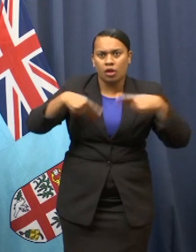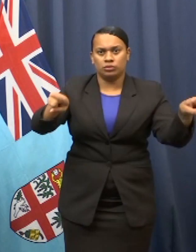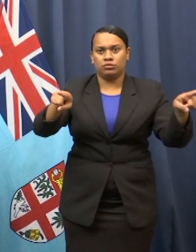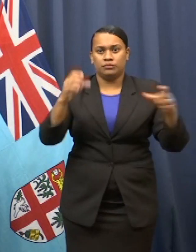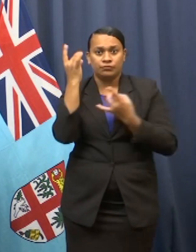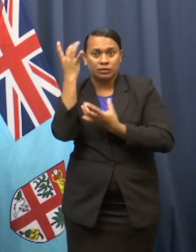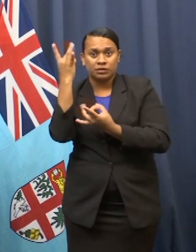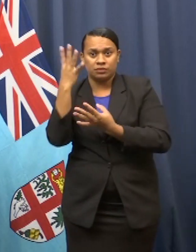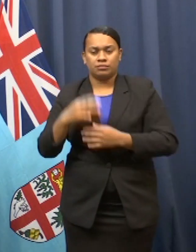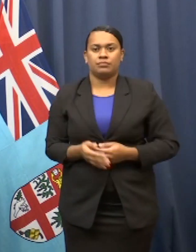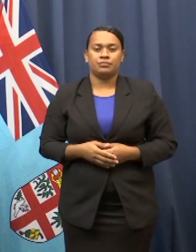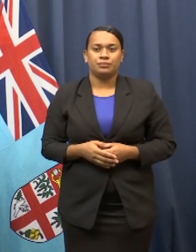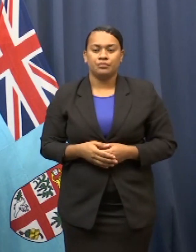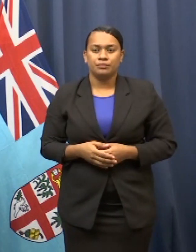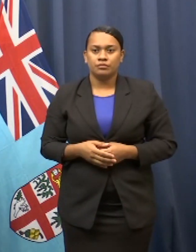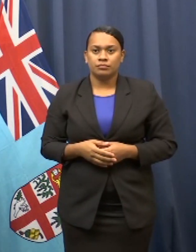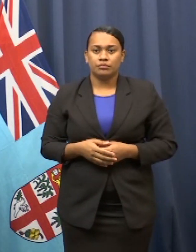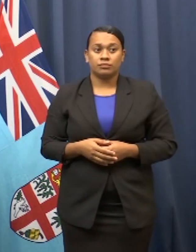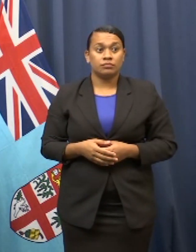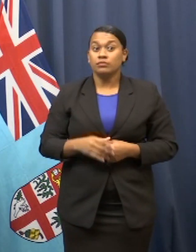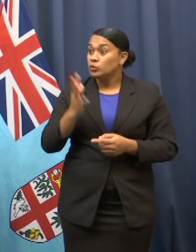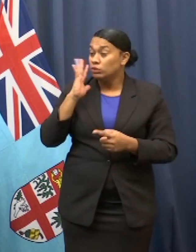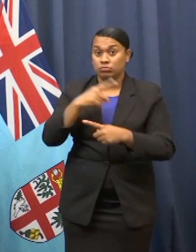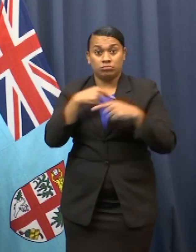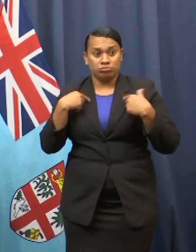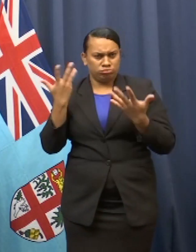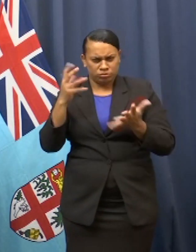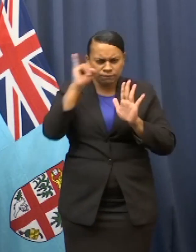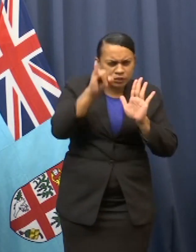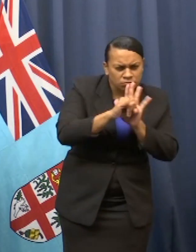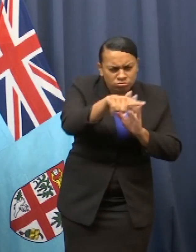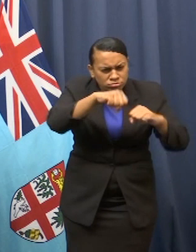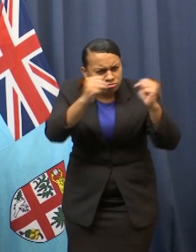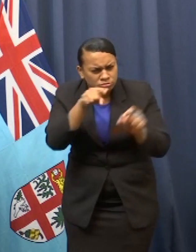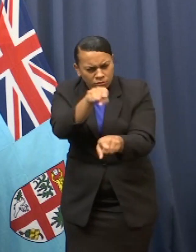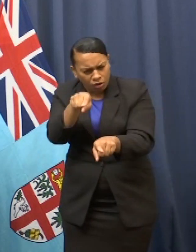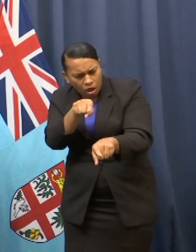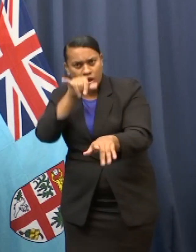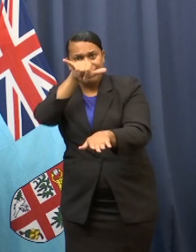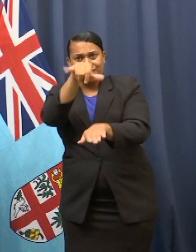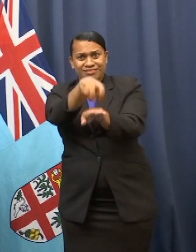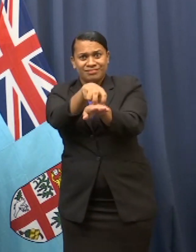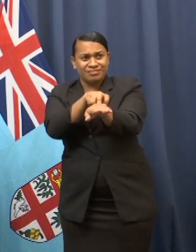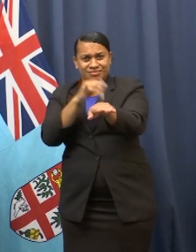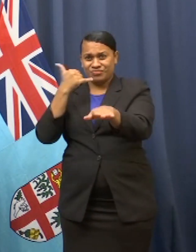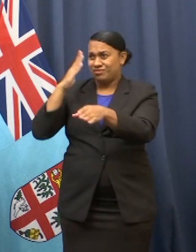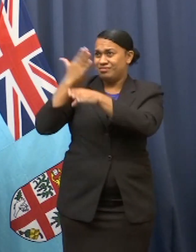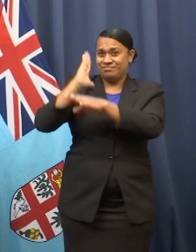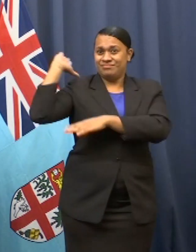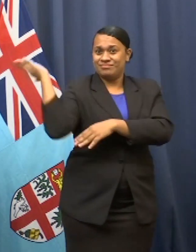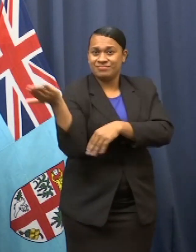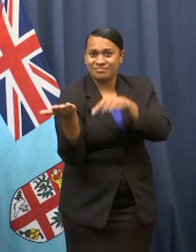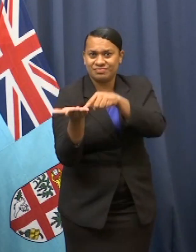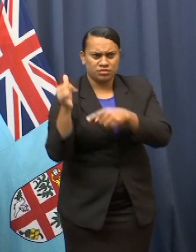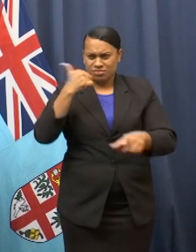Until we can trace each and every one of these passengers, please, all Fijians, wherever they reside,